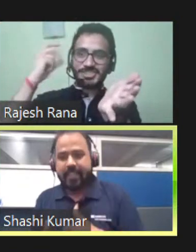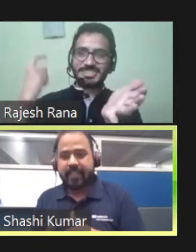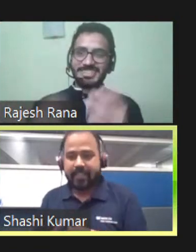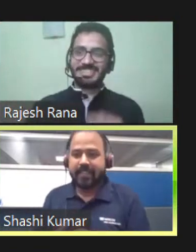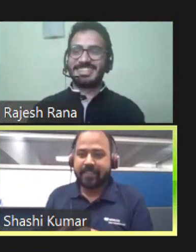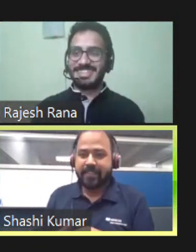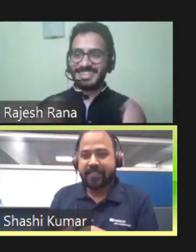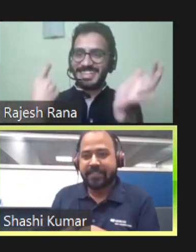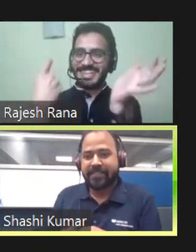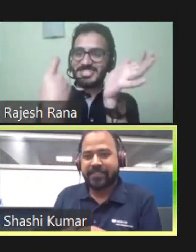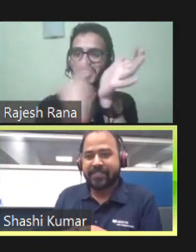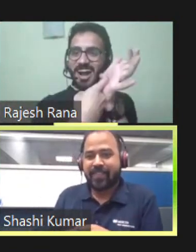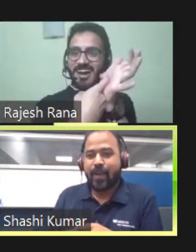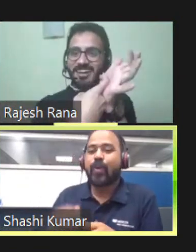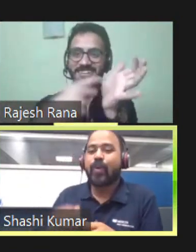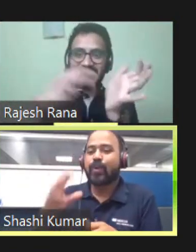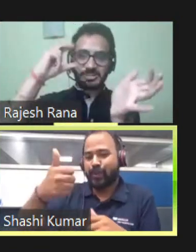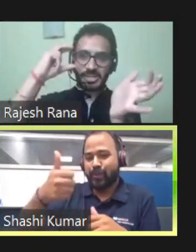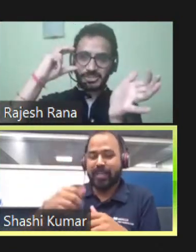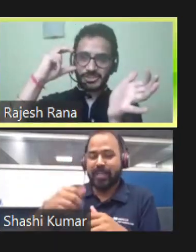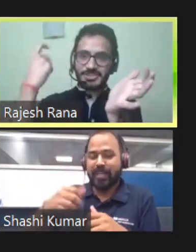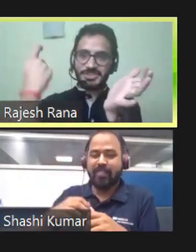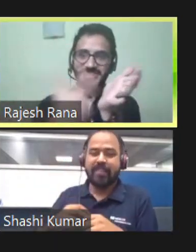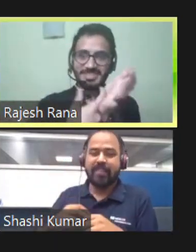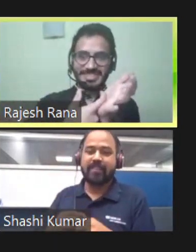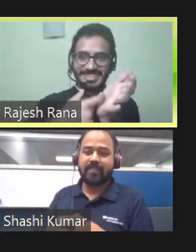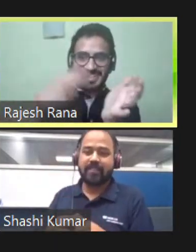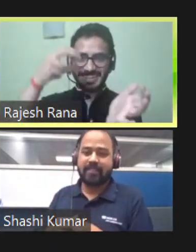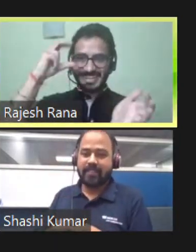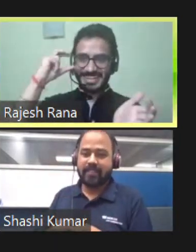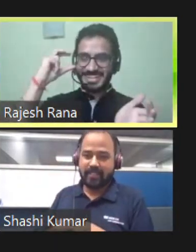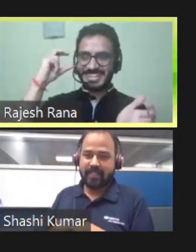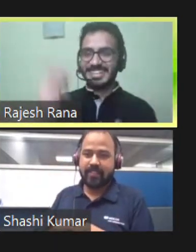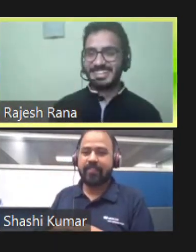yeah. It's R. Rajesh.